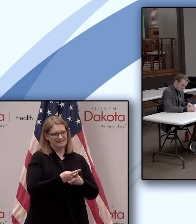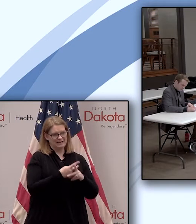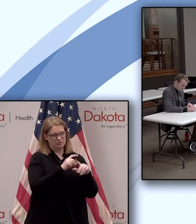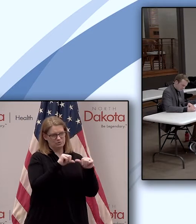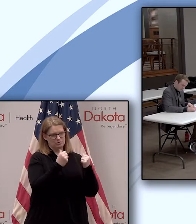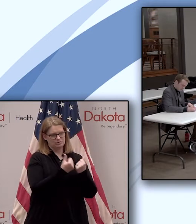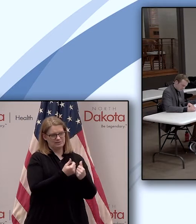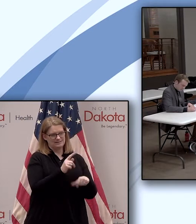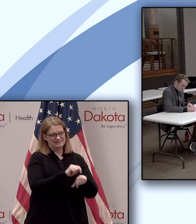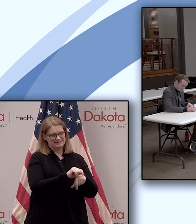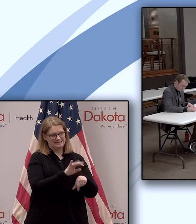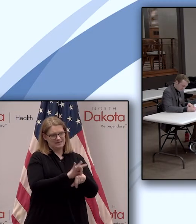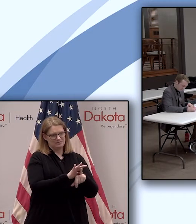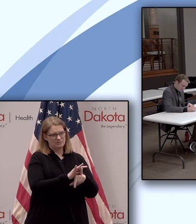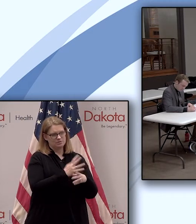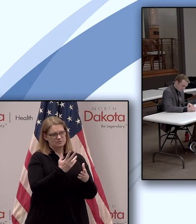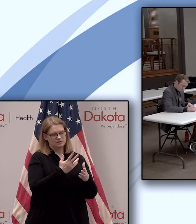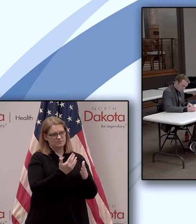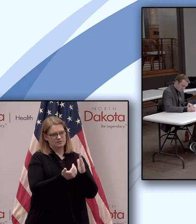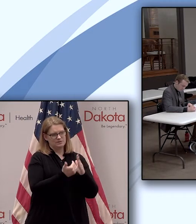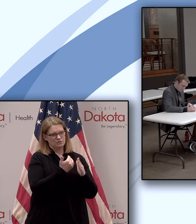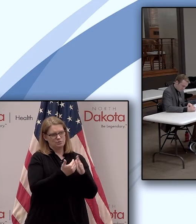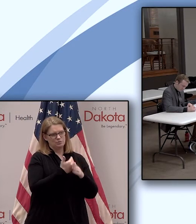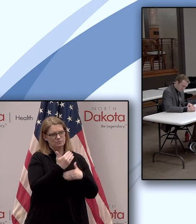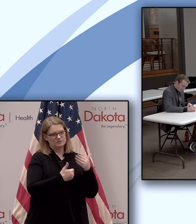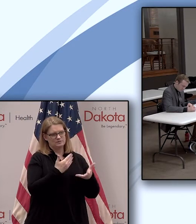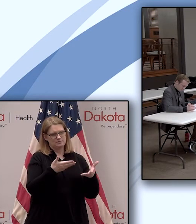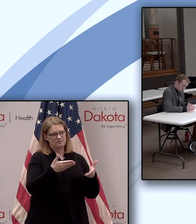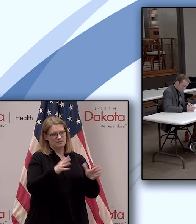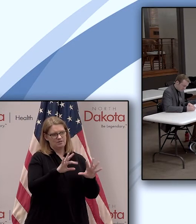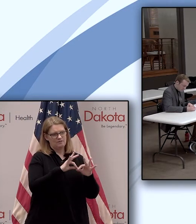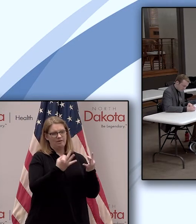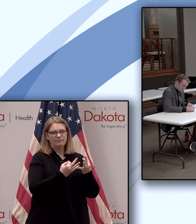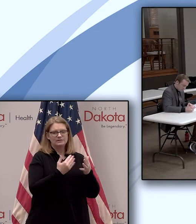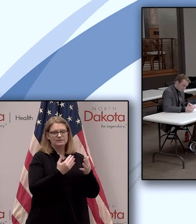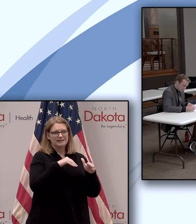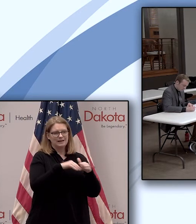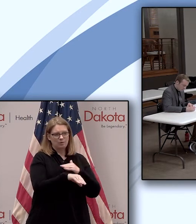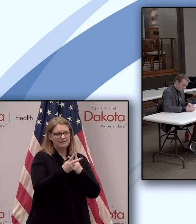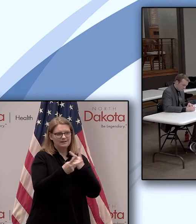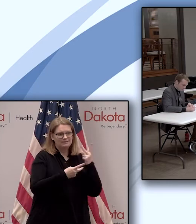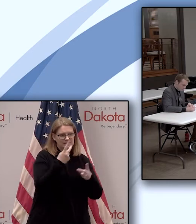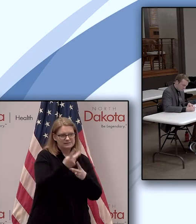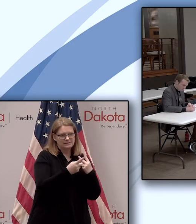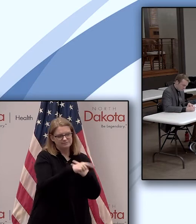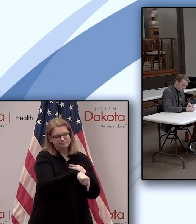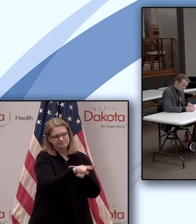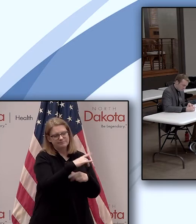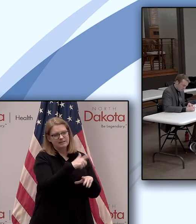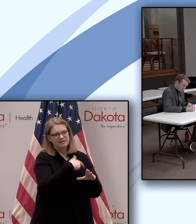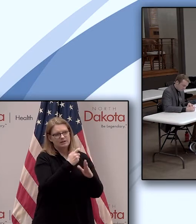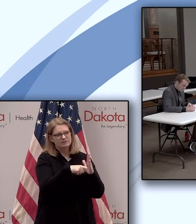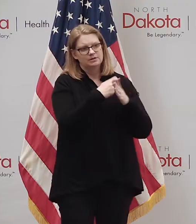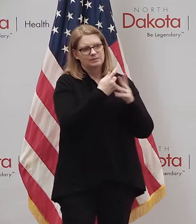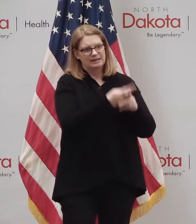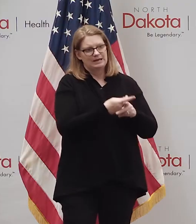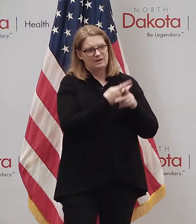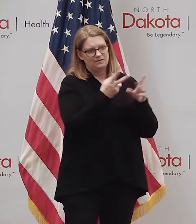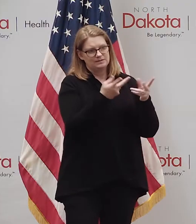on perhaps new procedures to allow families to visit their loved ones who are in long-term care facilities?